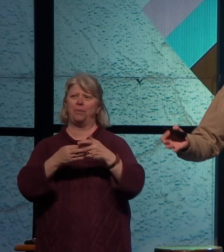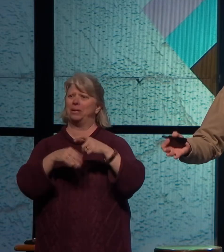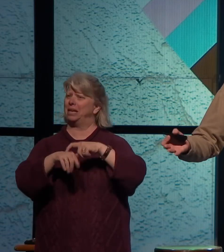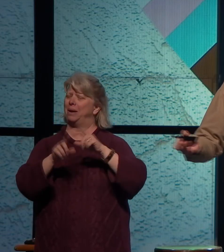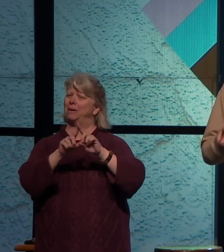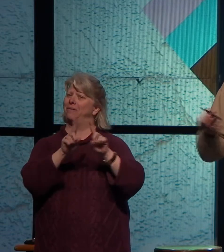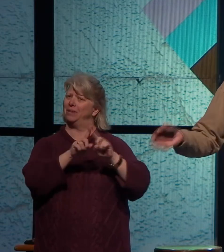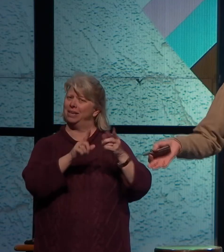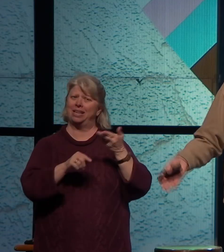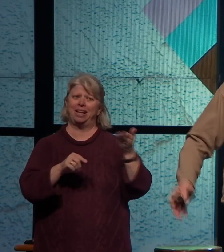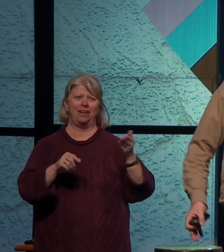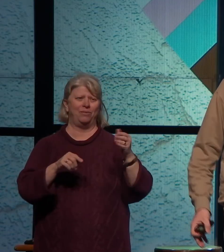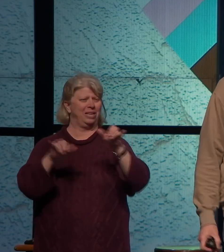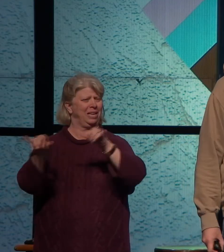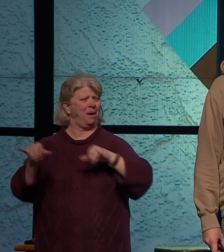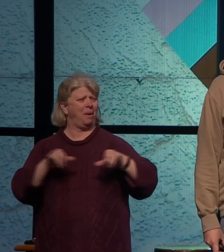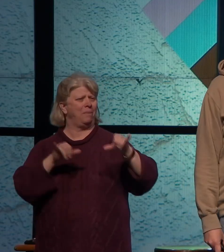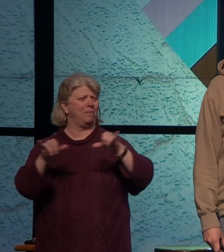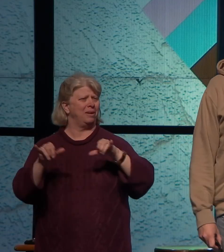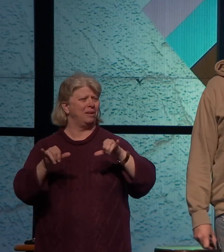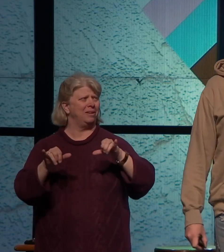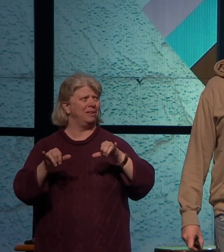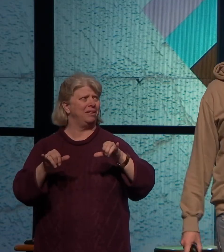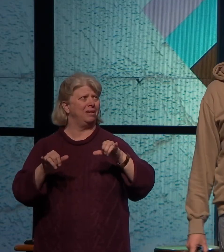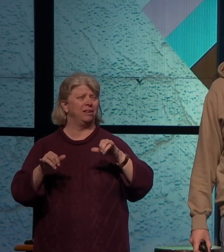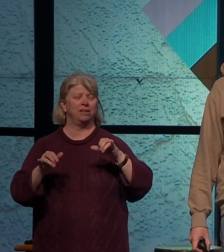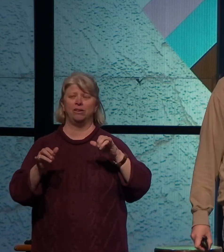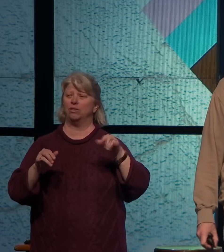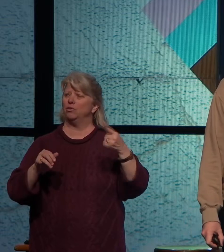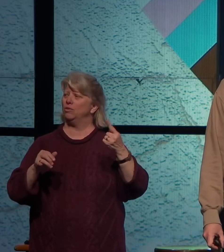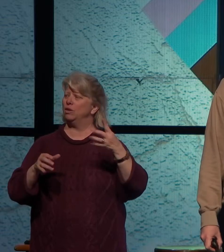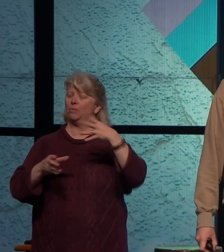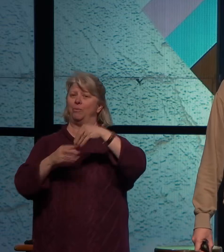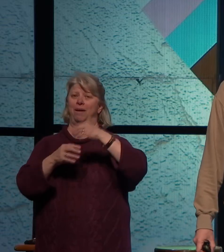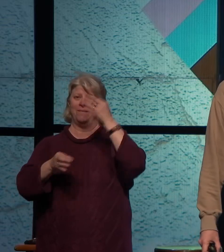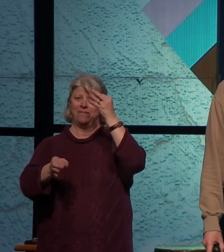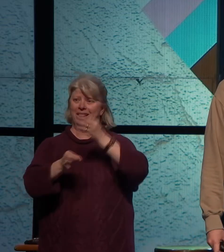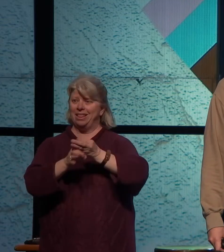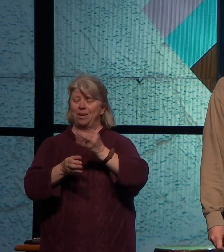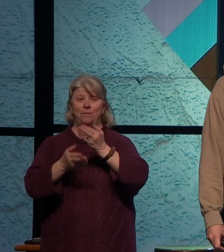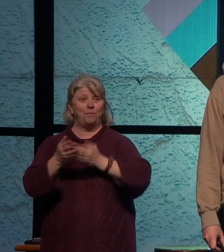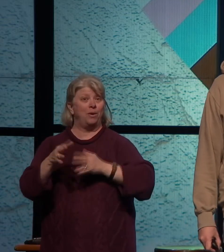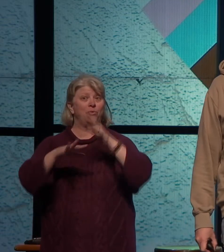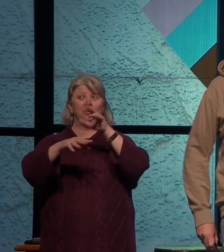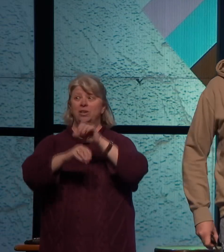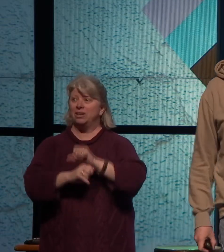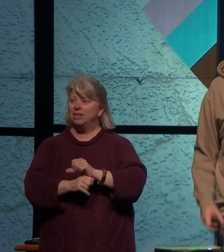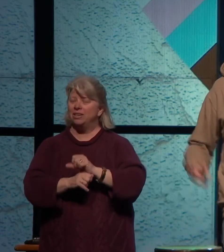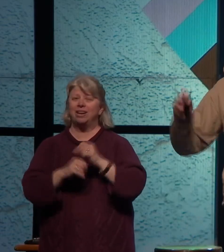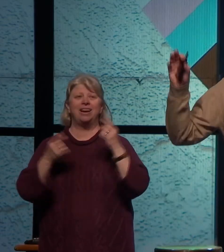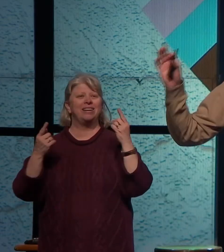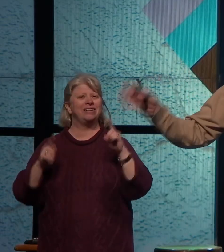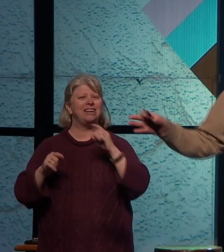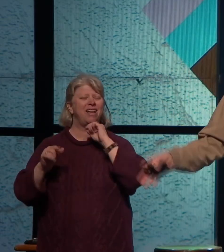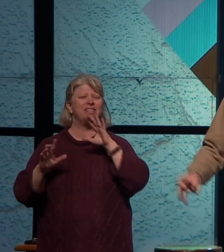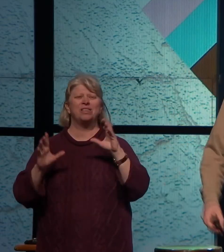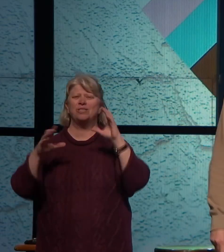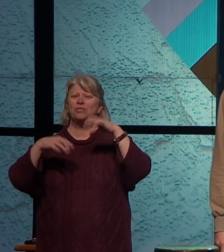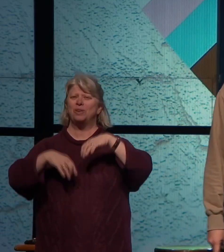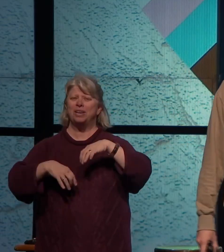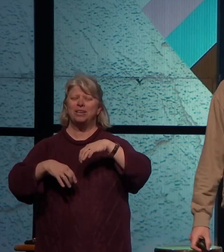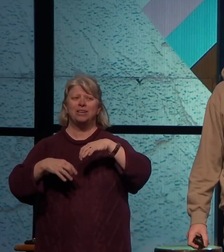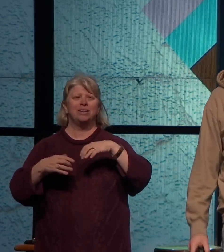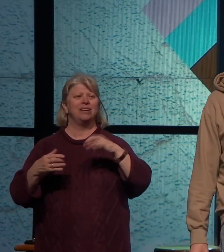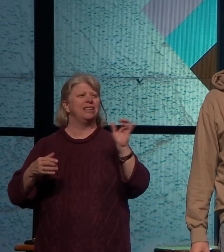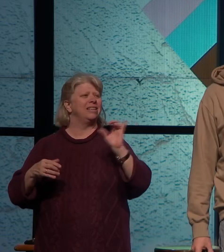kinds of stuff. It was really common. I mean, it was just a part of faith. It was a part of the tradition. It happened. There was nothing strange about